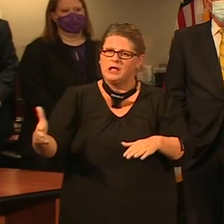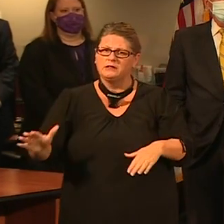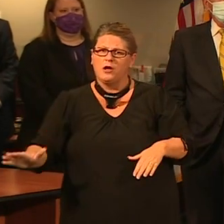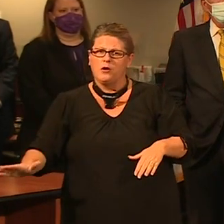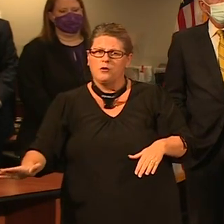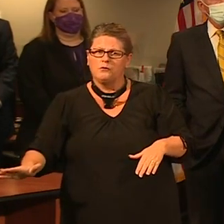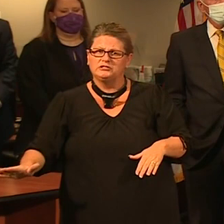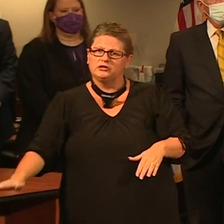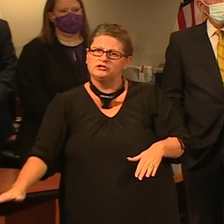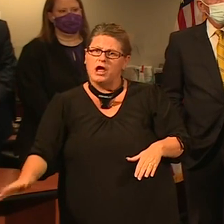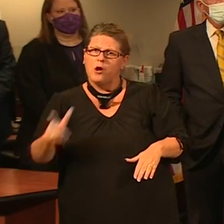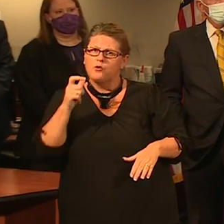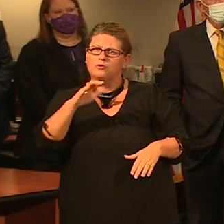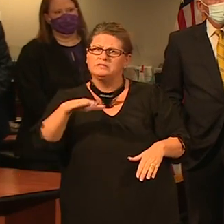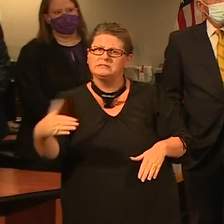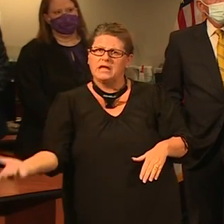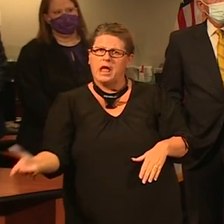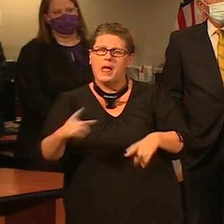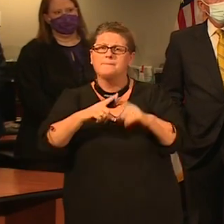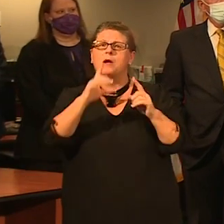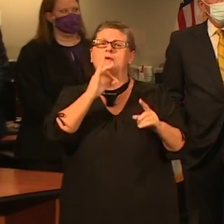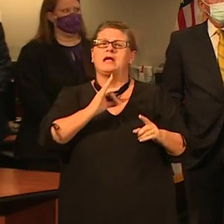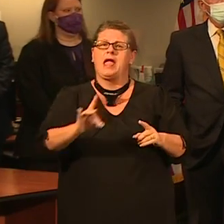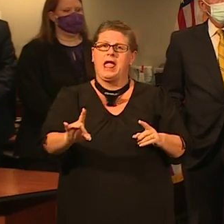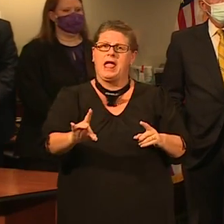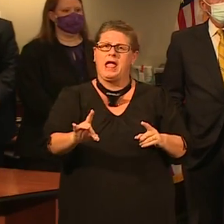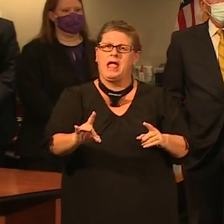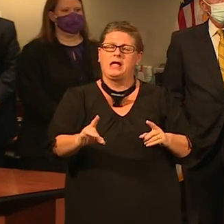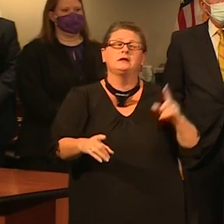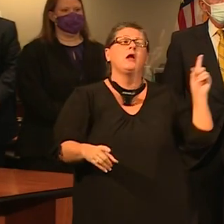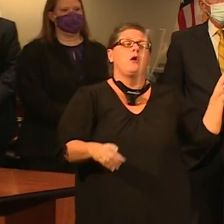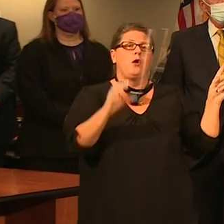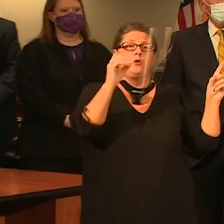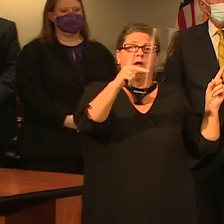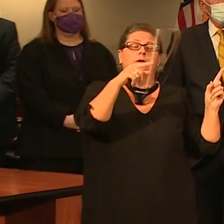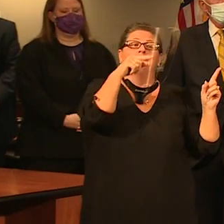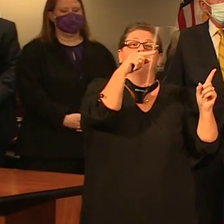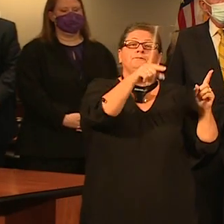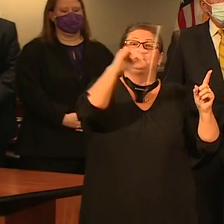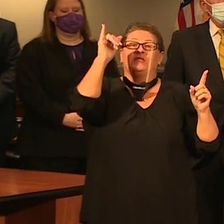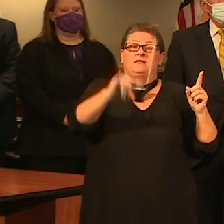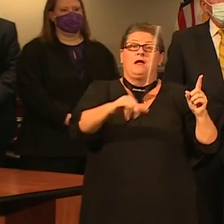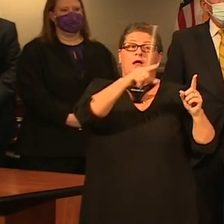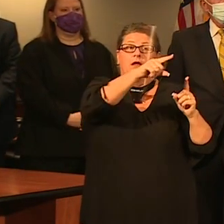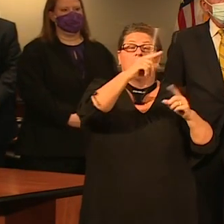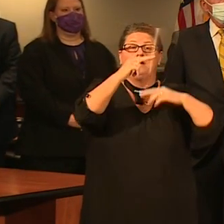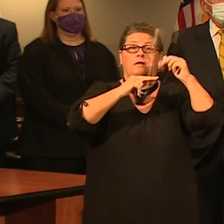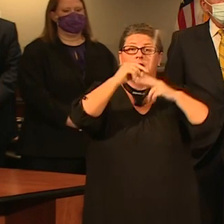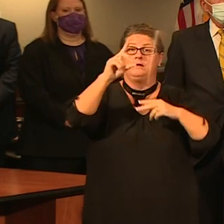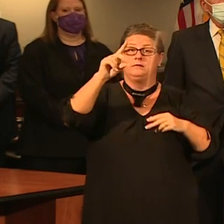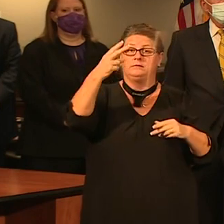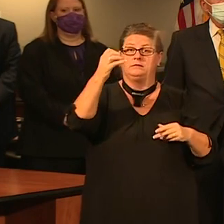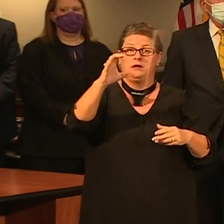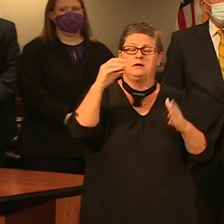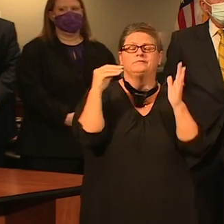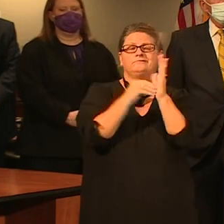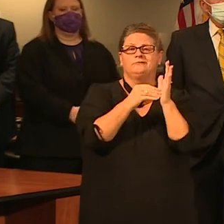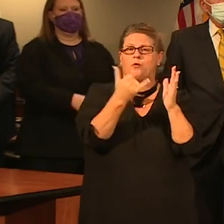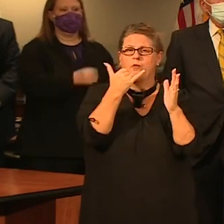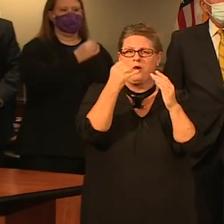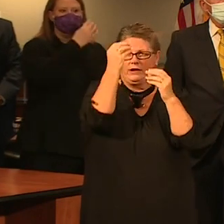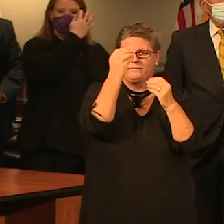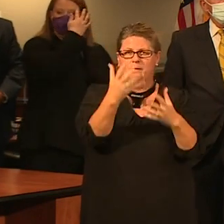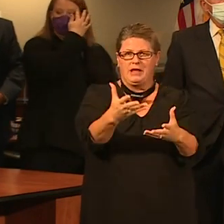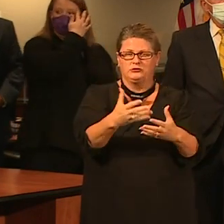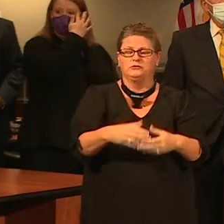it was an 80-year-old? What happened there? So the facility entered the information incorrectly into the system, and so we report what